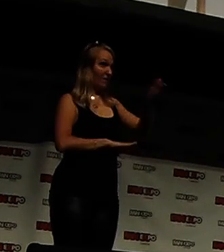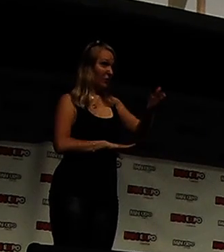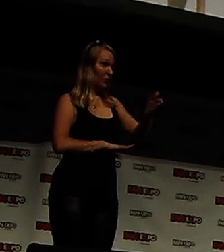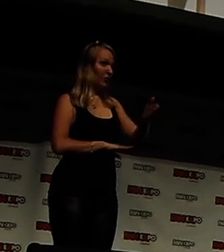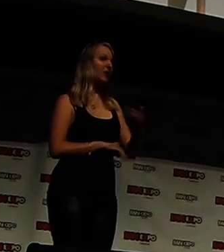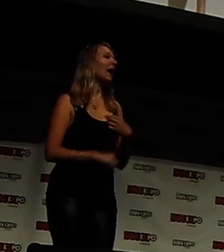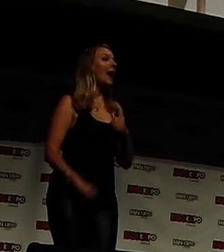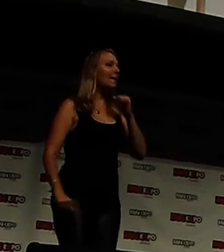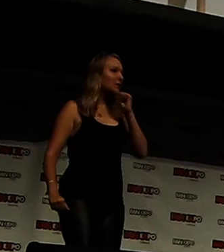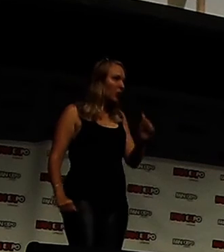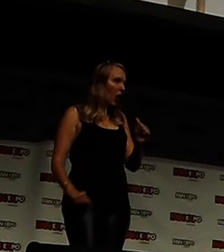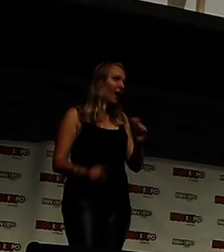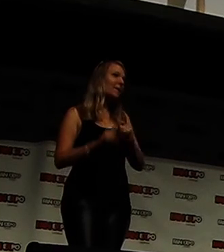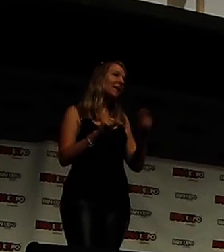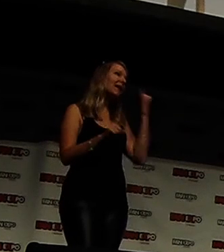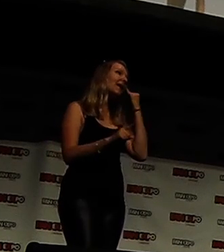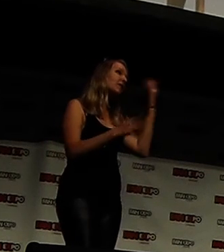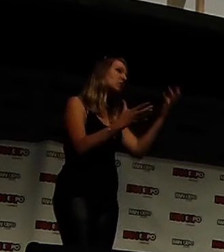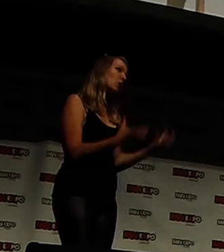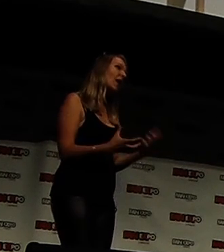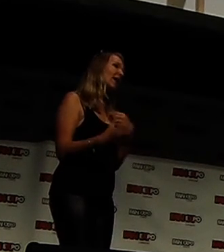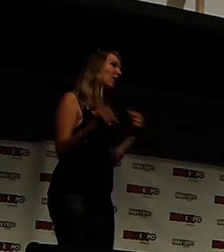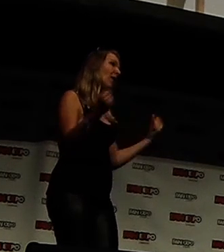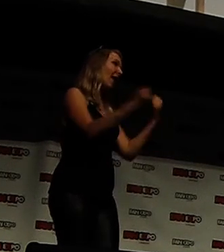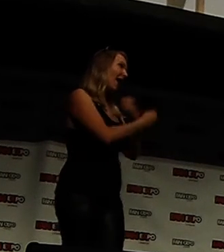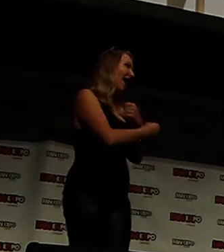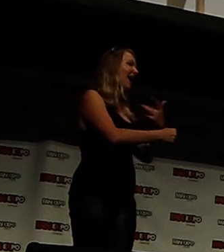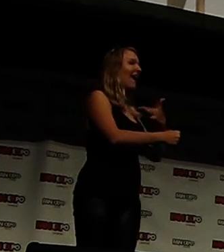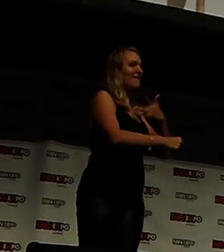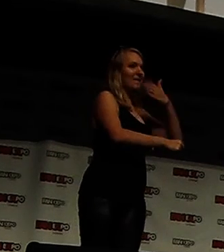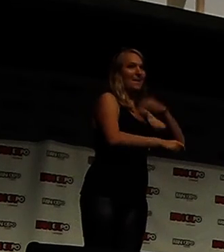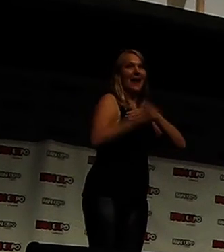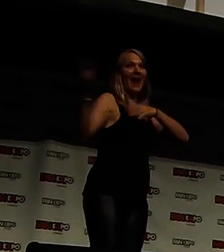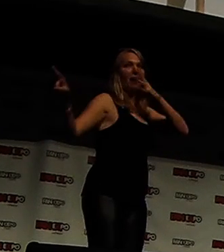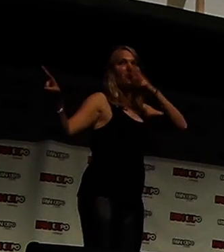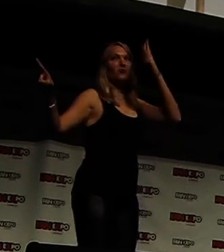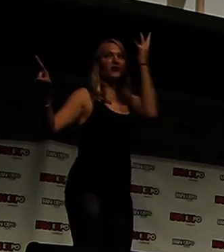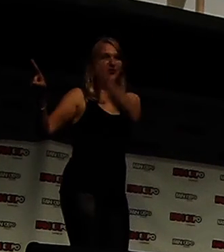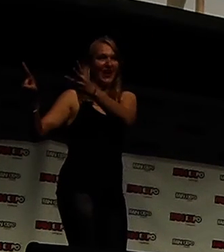I'm not, but I'll give you a hug now if you like, because I feel so bad for rejecting the previous.